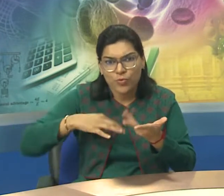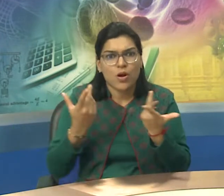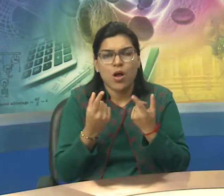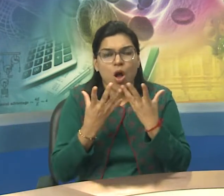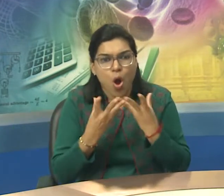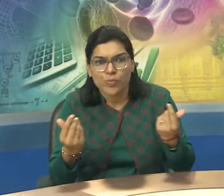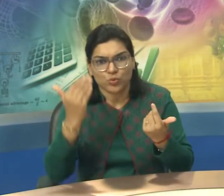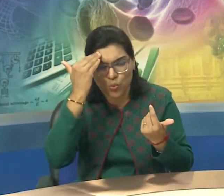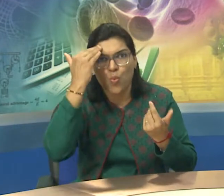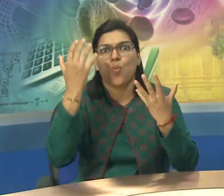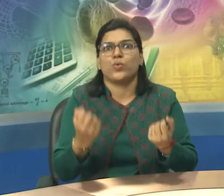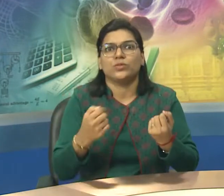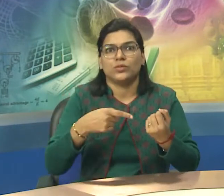what would otherwise